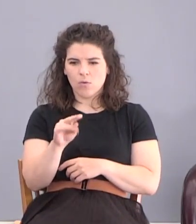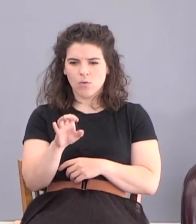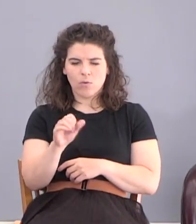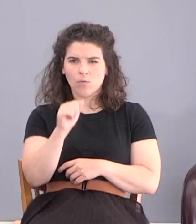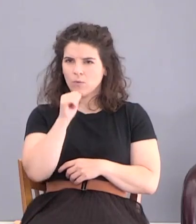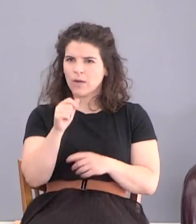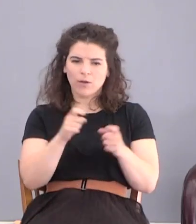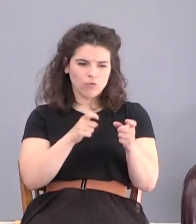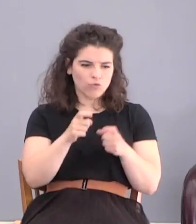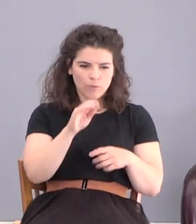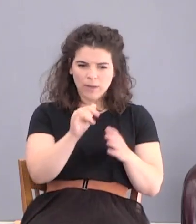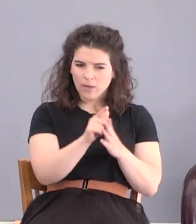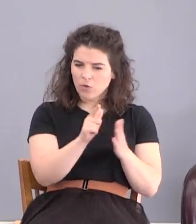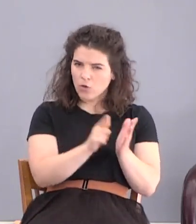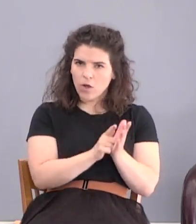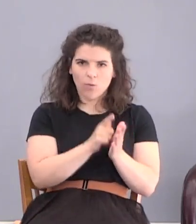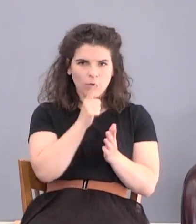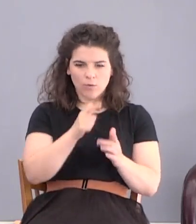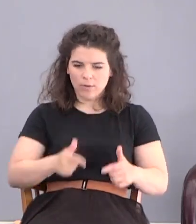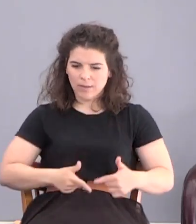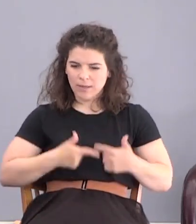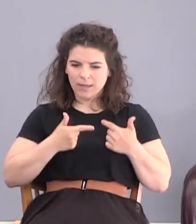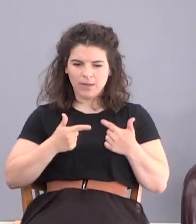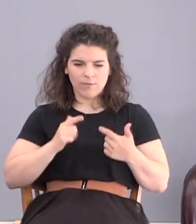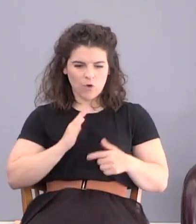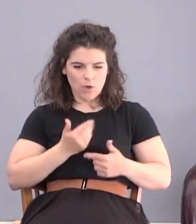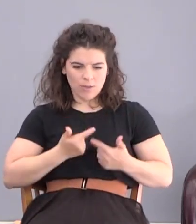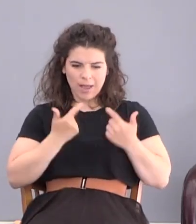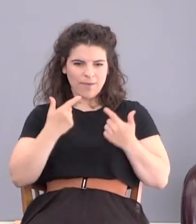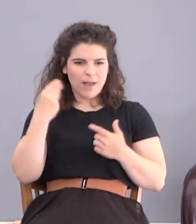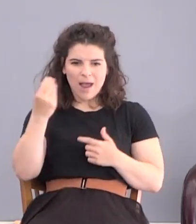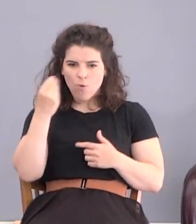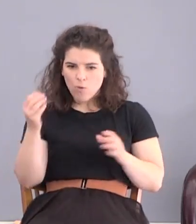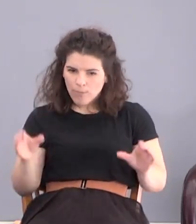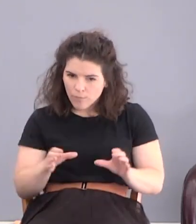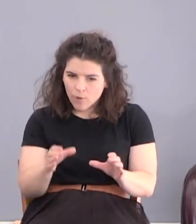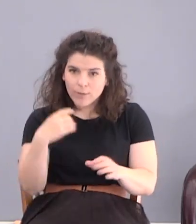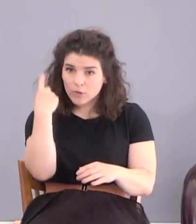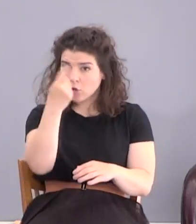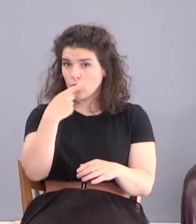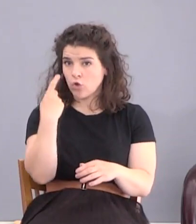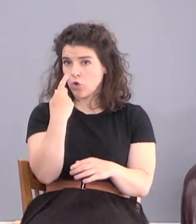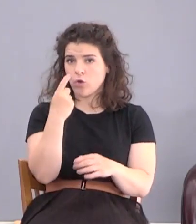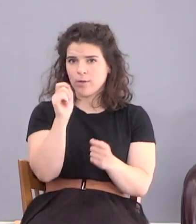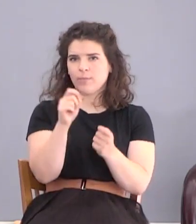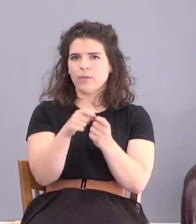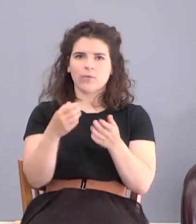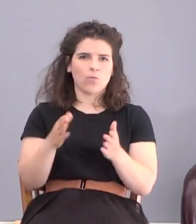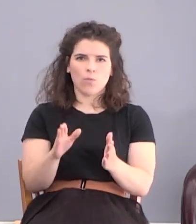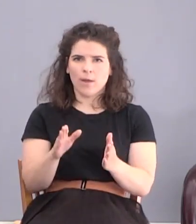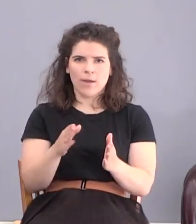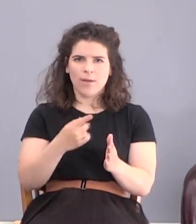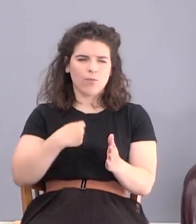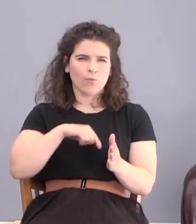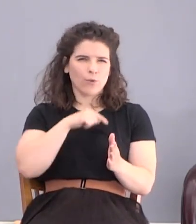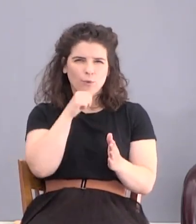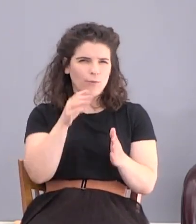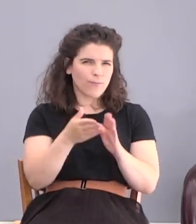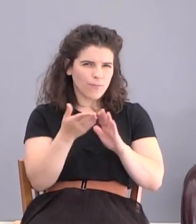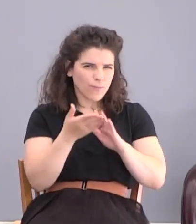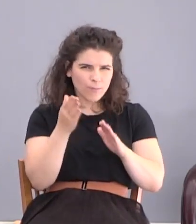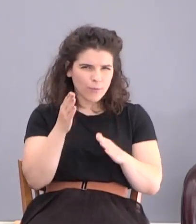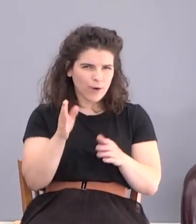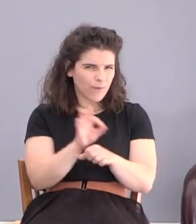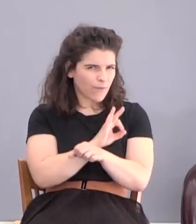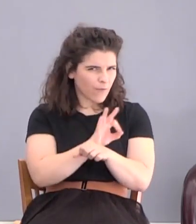law. We don't live our life on an outwardly fleshly performance to look a certain way. That's not the way we operate. Because we're dead,